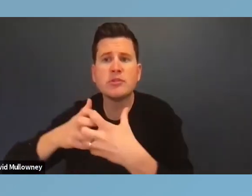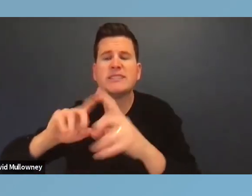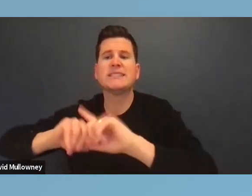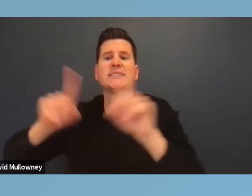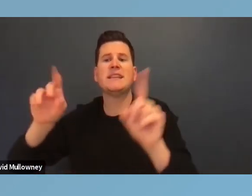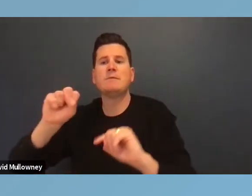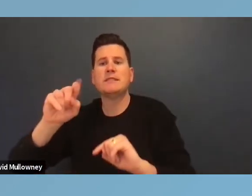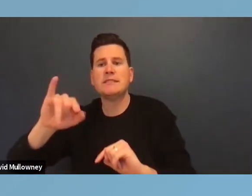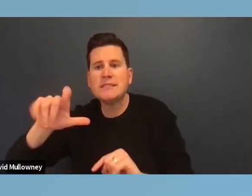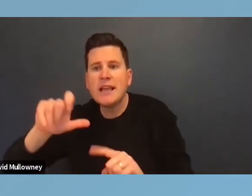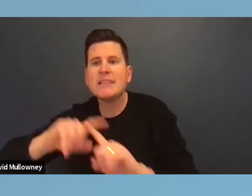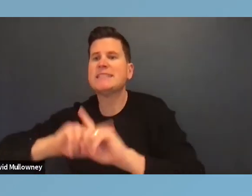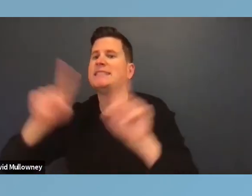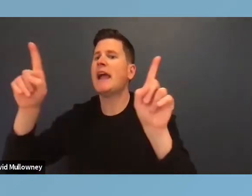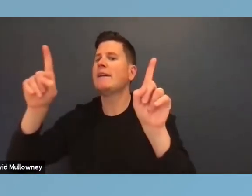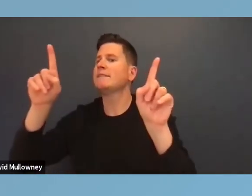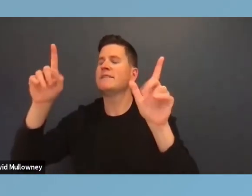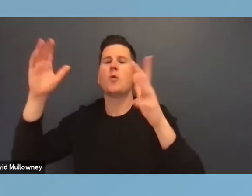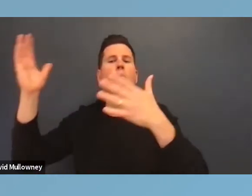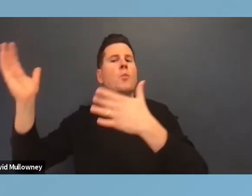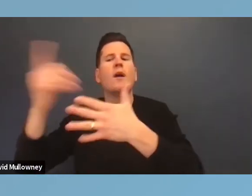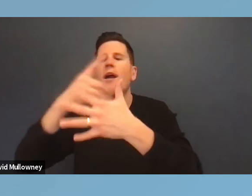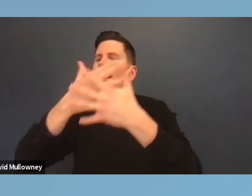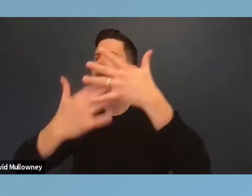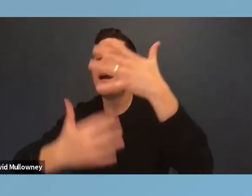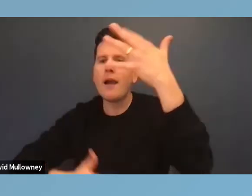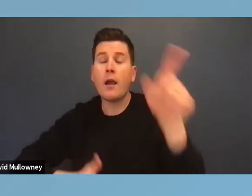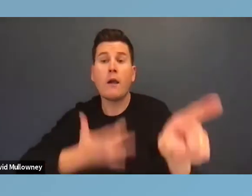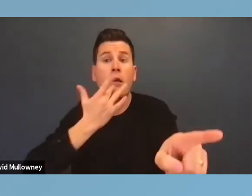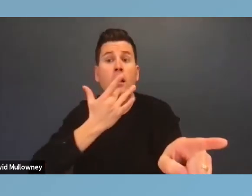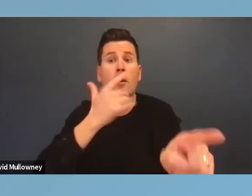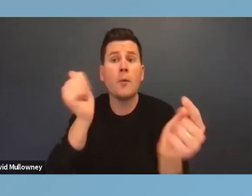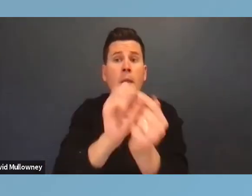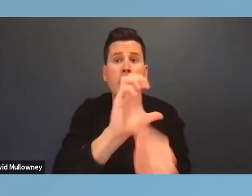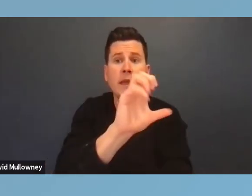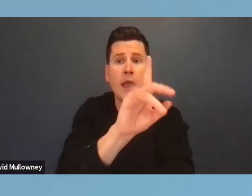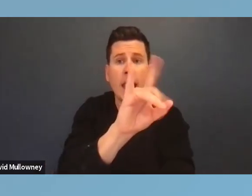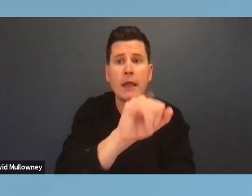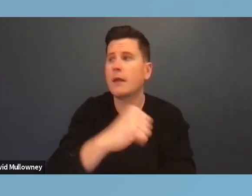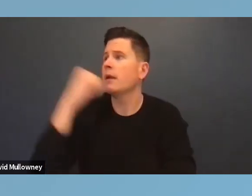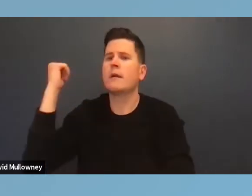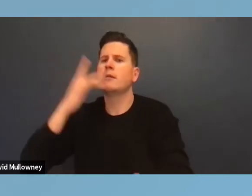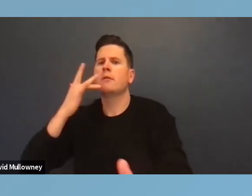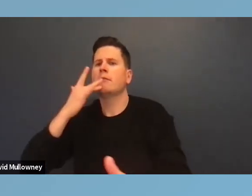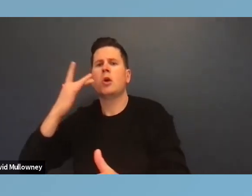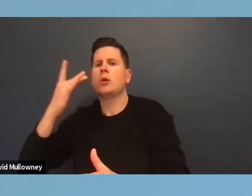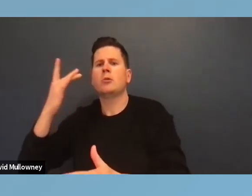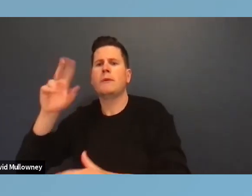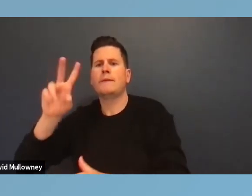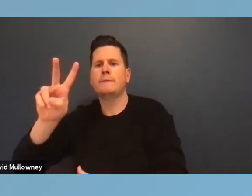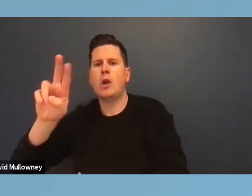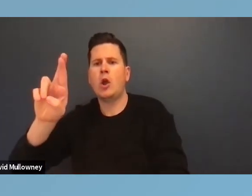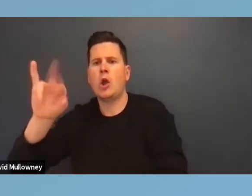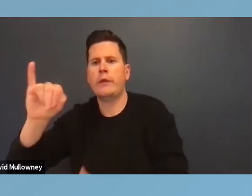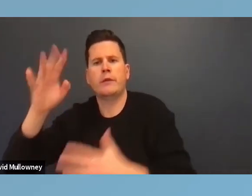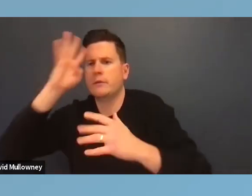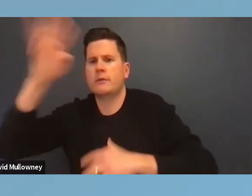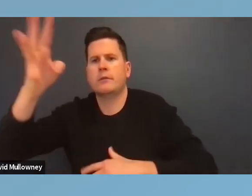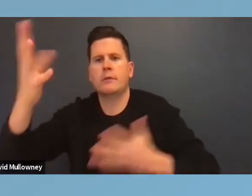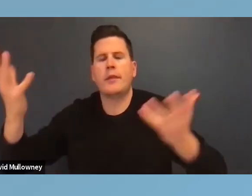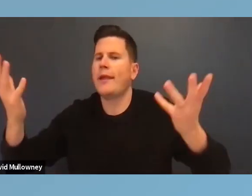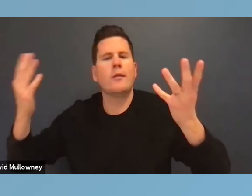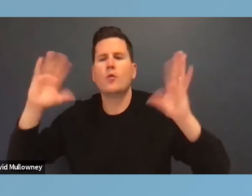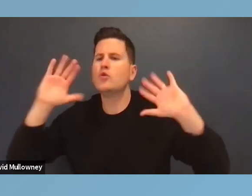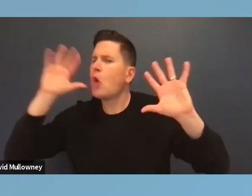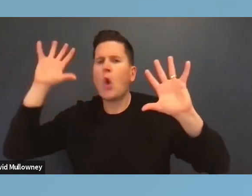are very different. Their accommodations, their styles, their preferences, may be very different. One